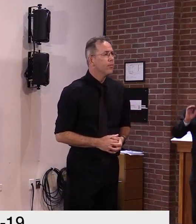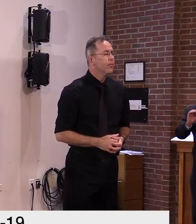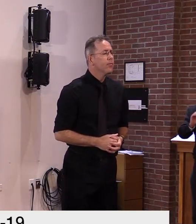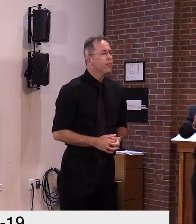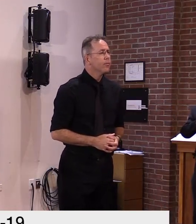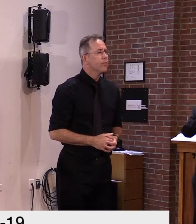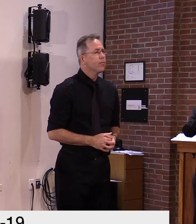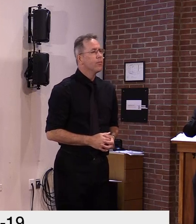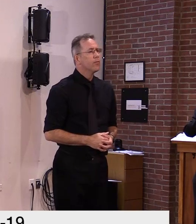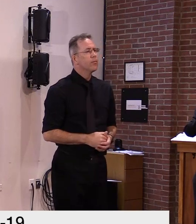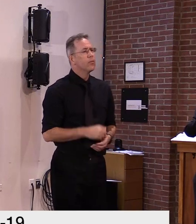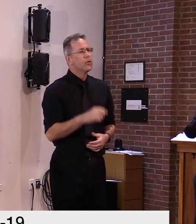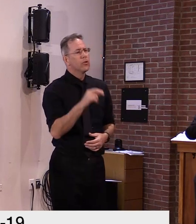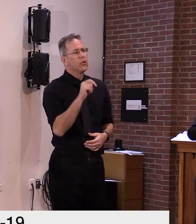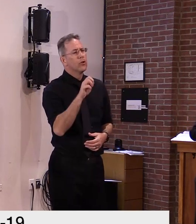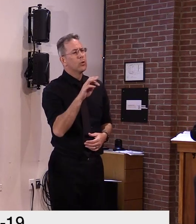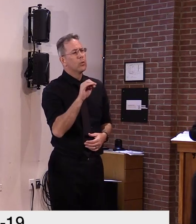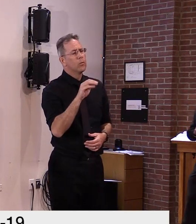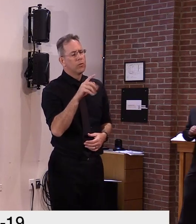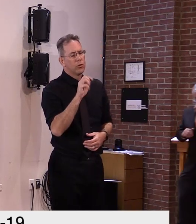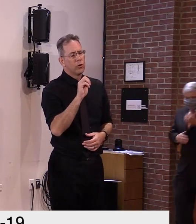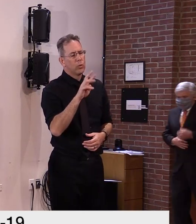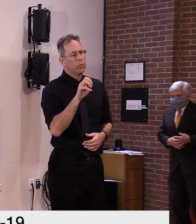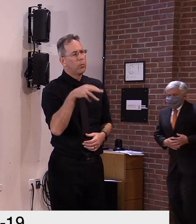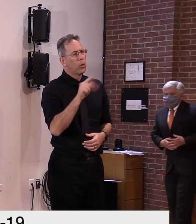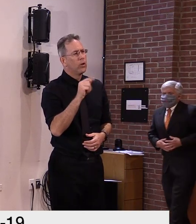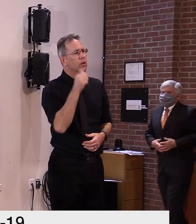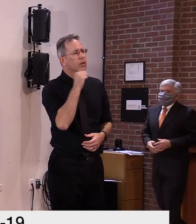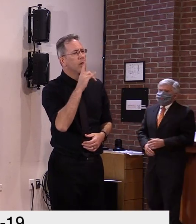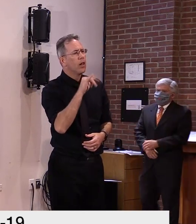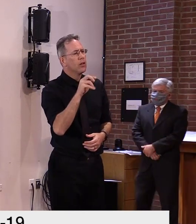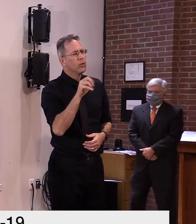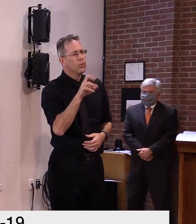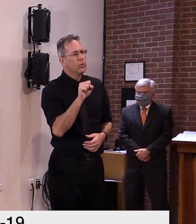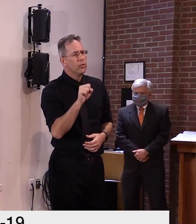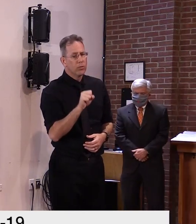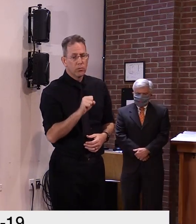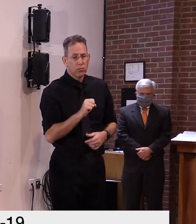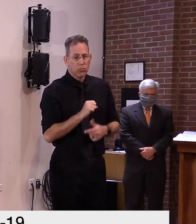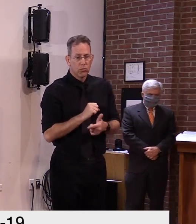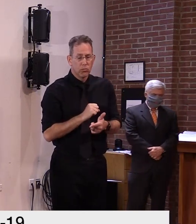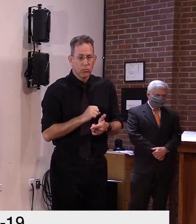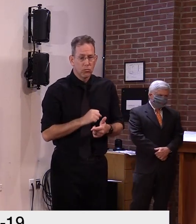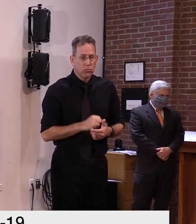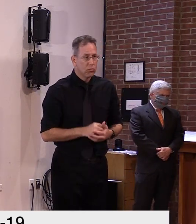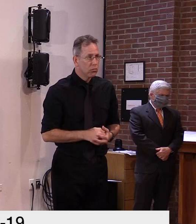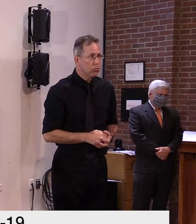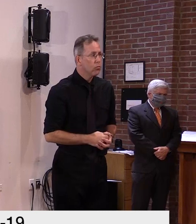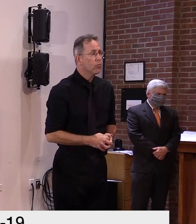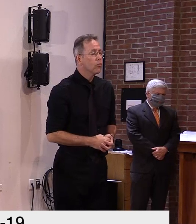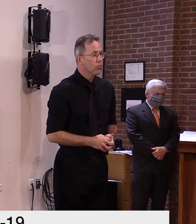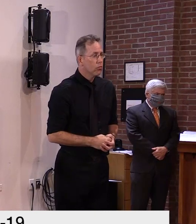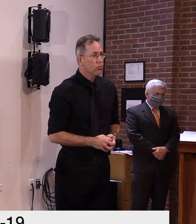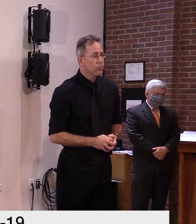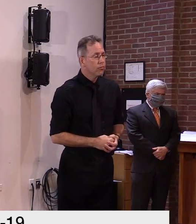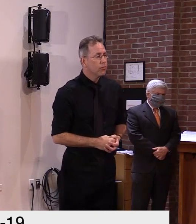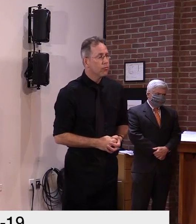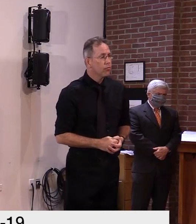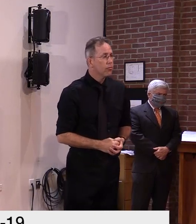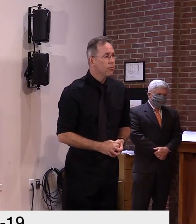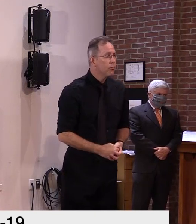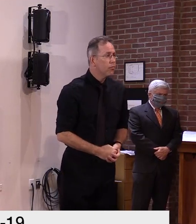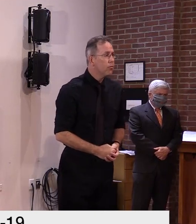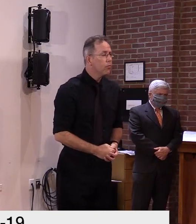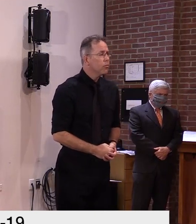Yes, good morning. Good morning. My question